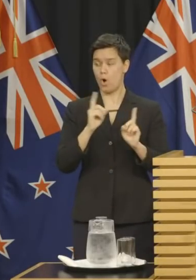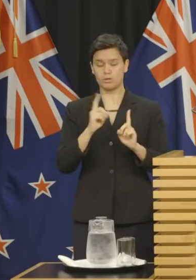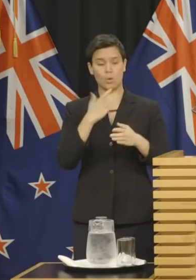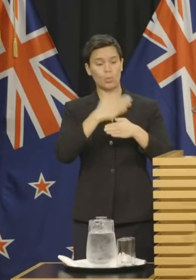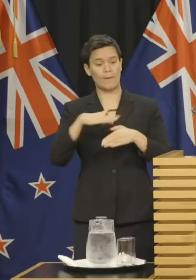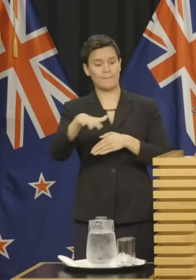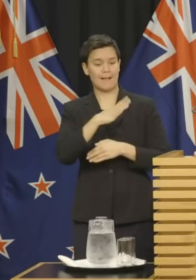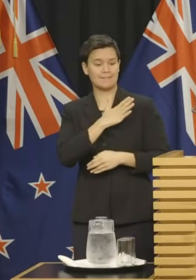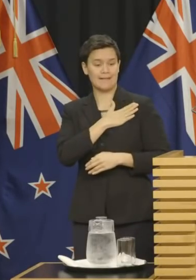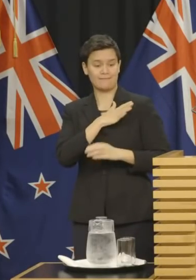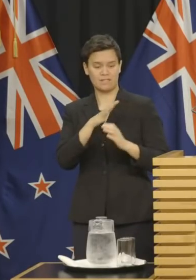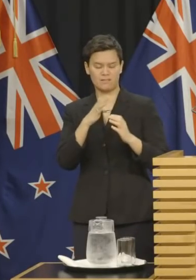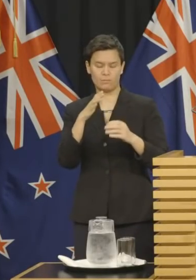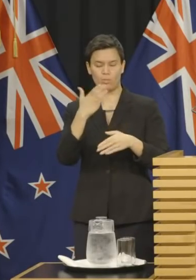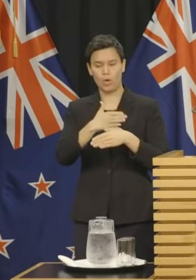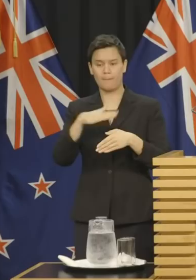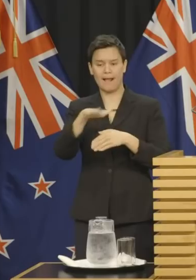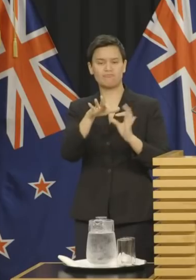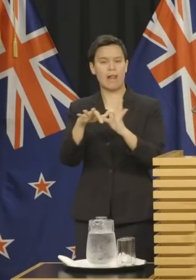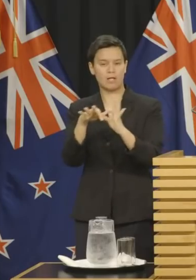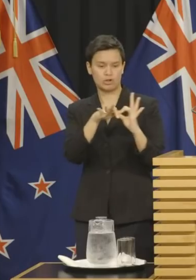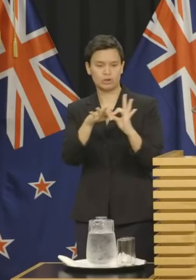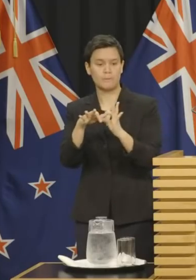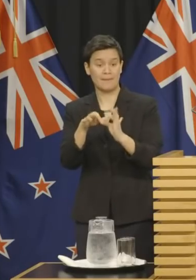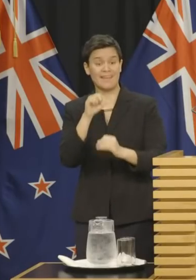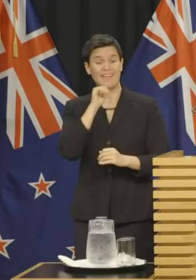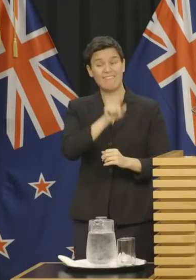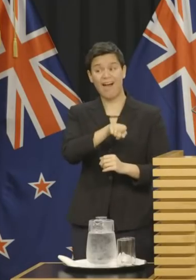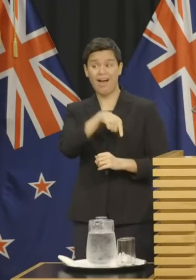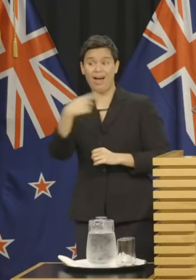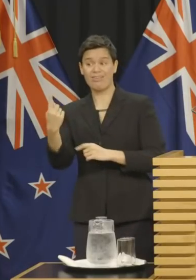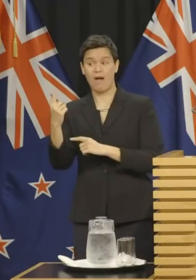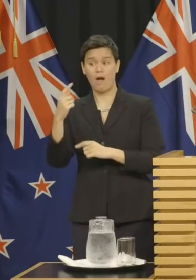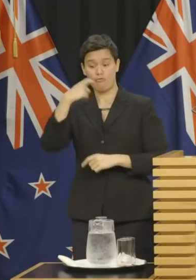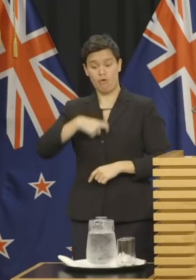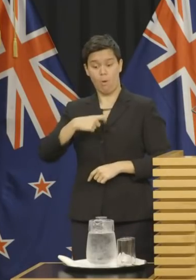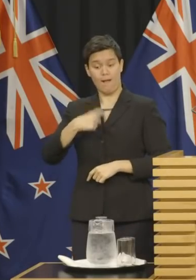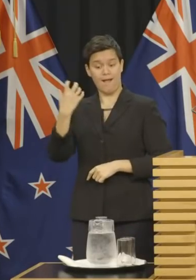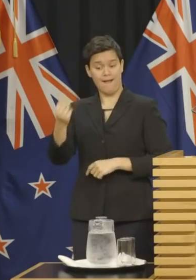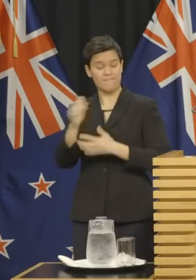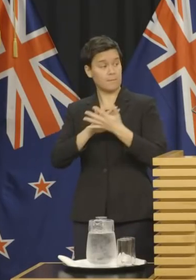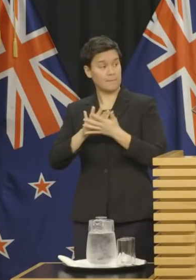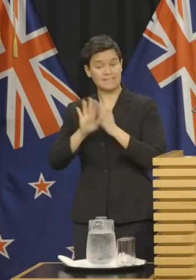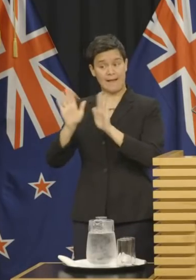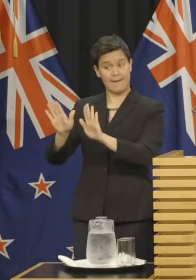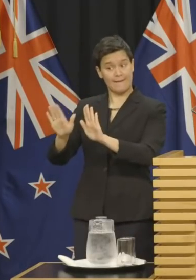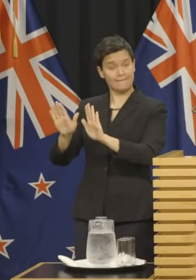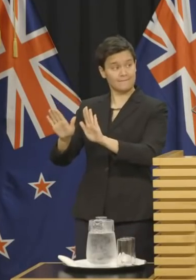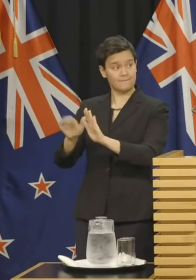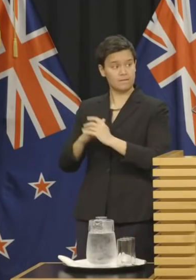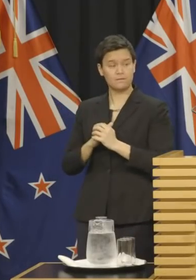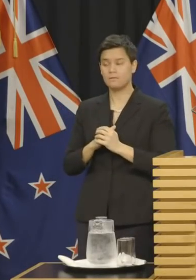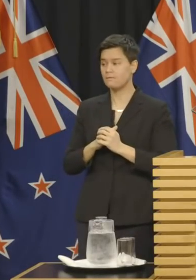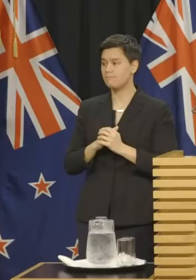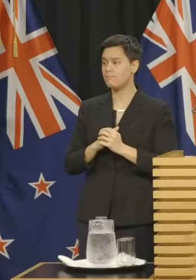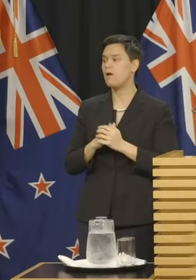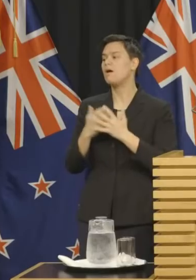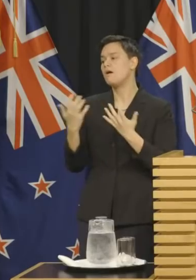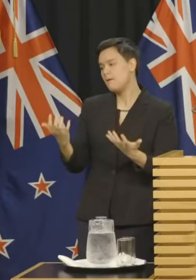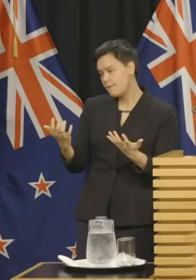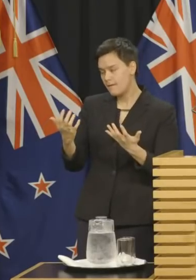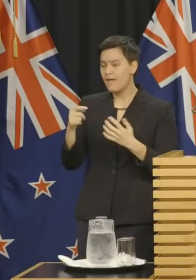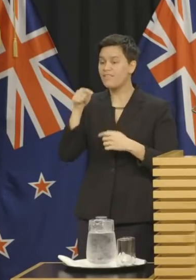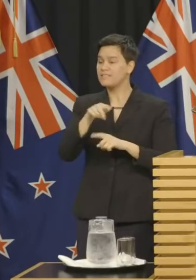don't want to get into too many hypotheticals here. I've tried to set out that there have been a range of circumstances here that have led me to this